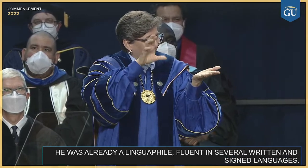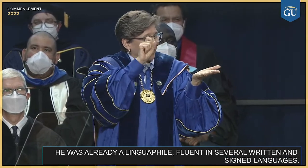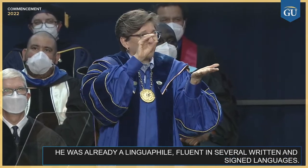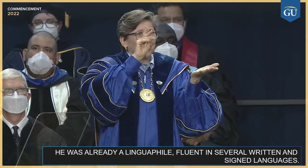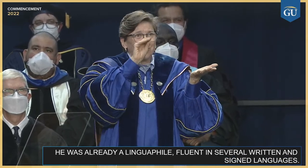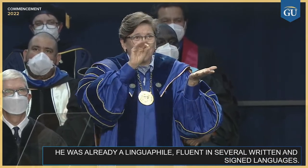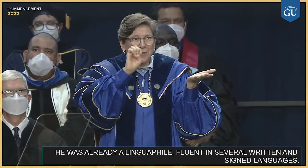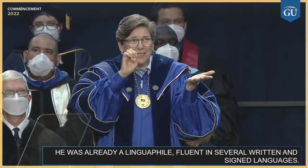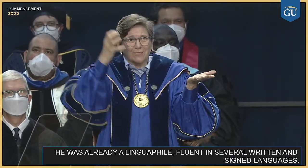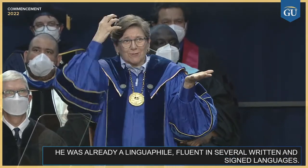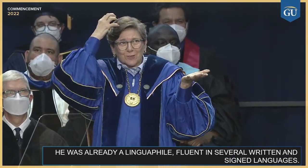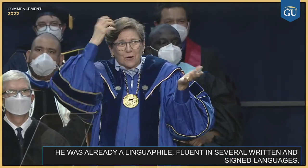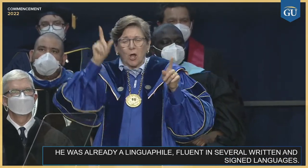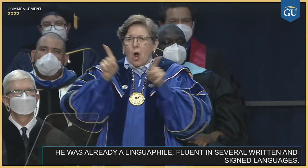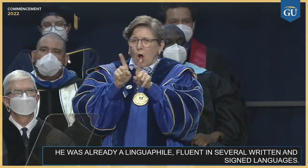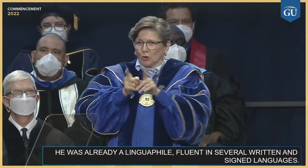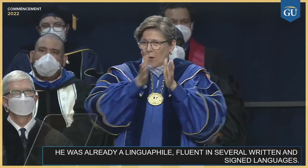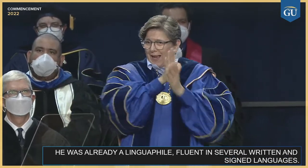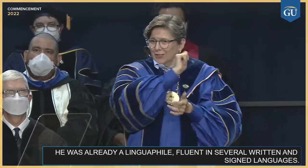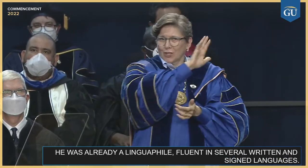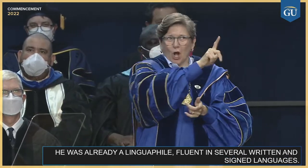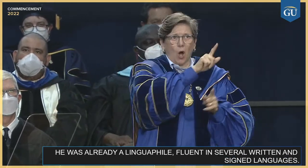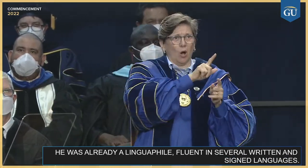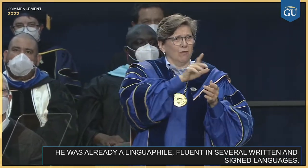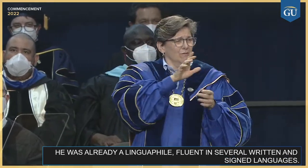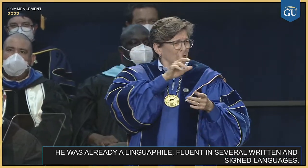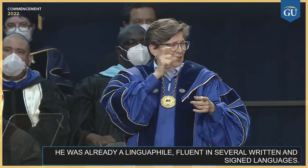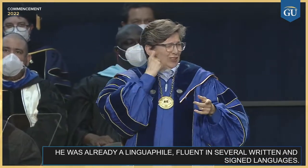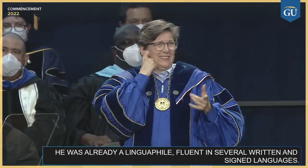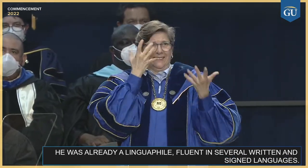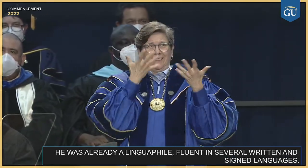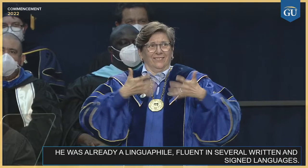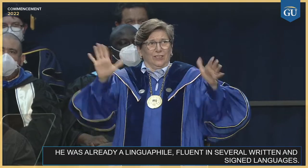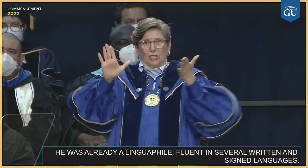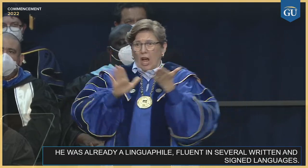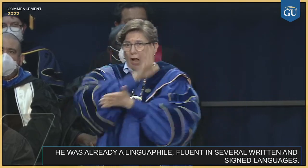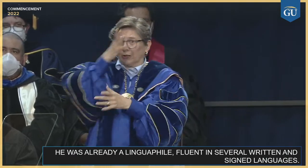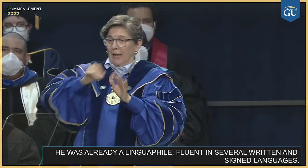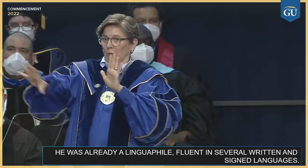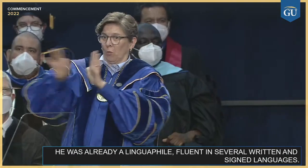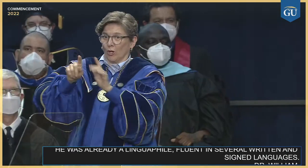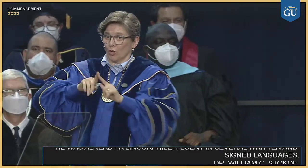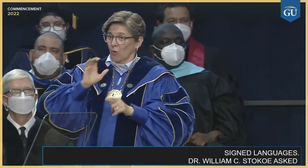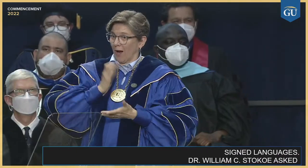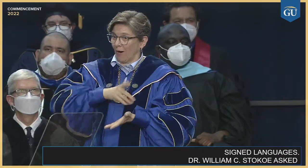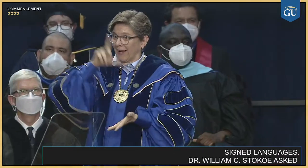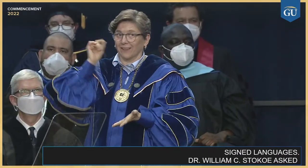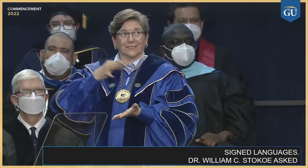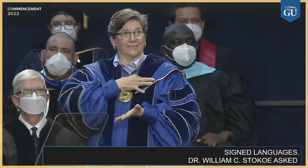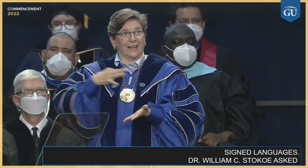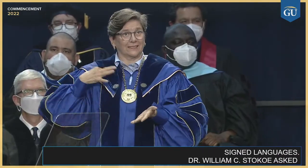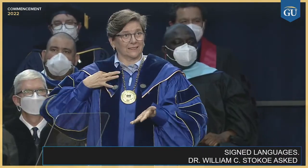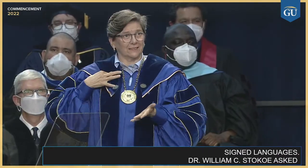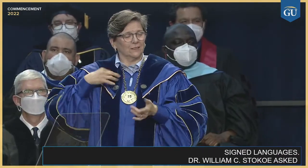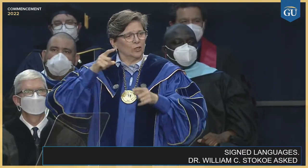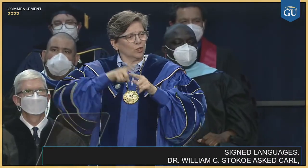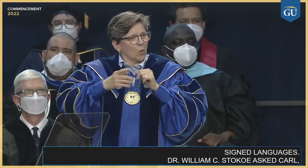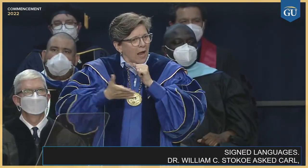And Dr. William C. Stokey had asked Carl, when he was fresh out of college and newly appointed to the